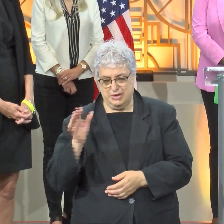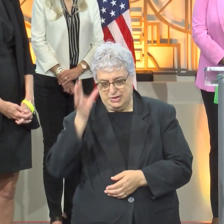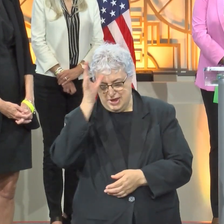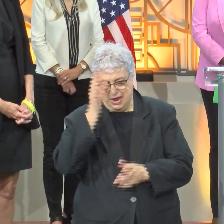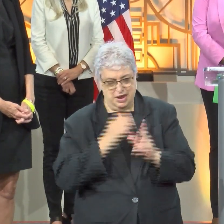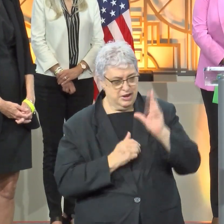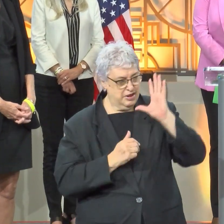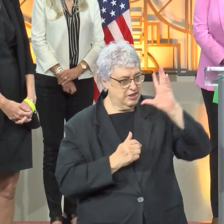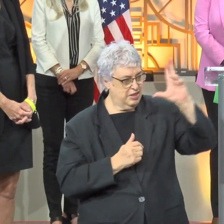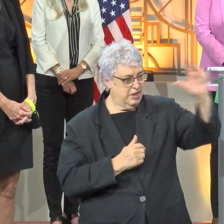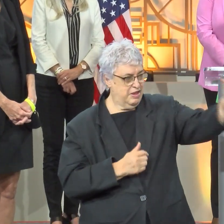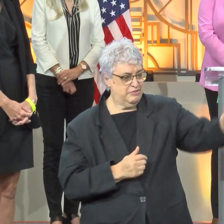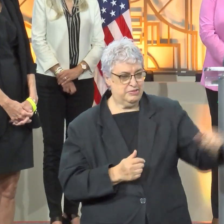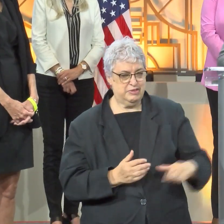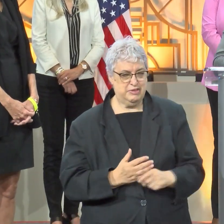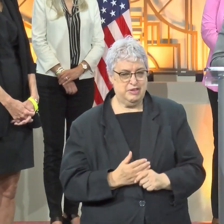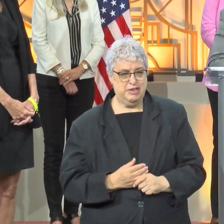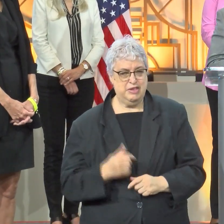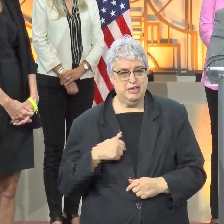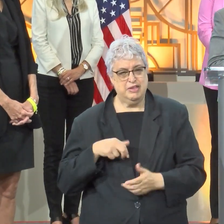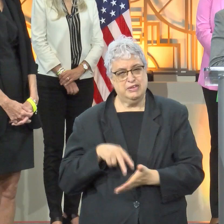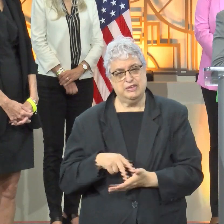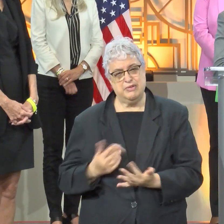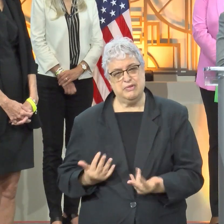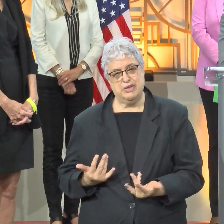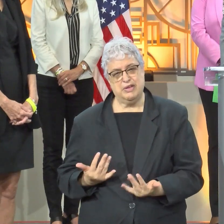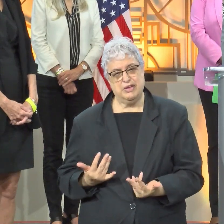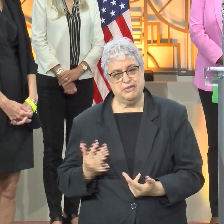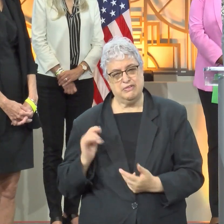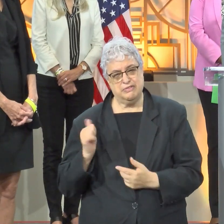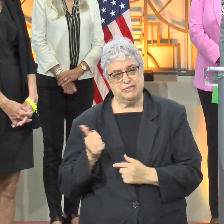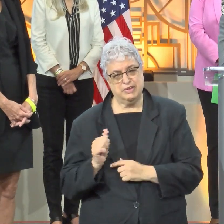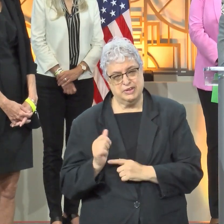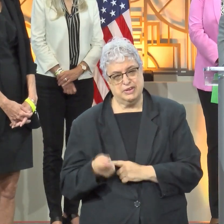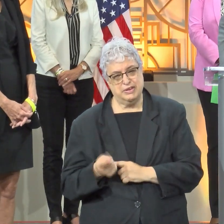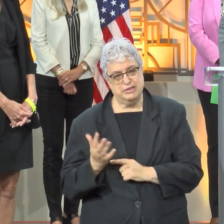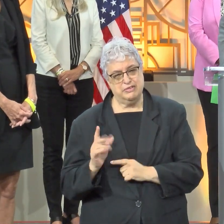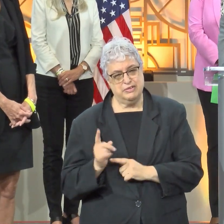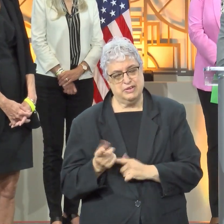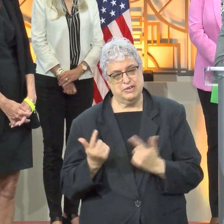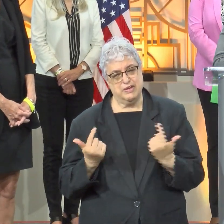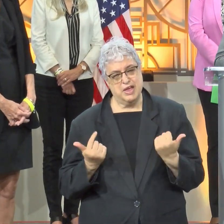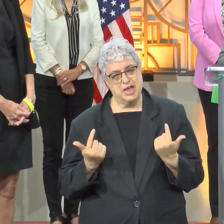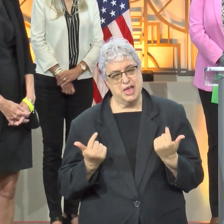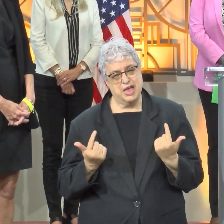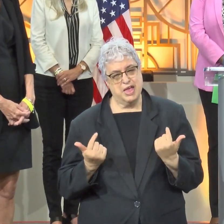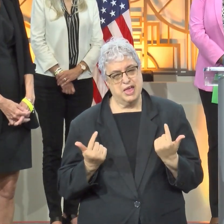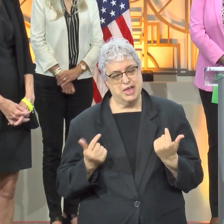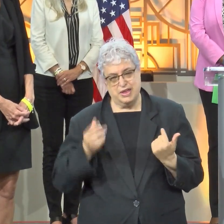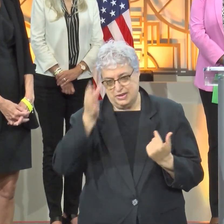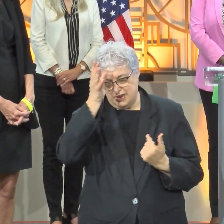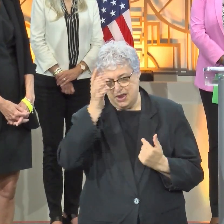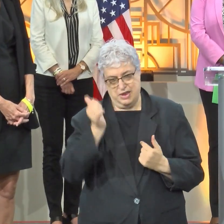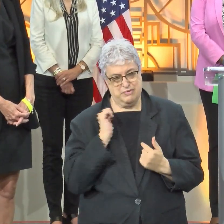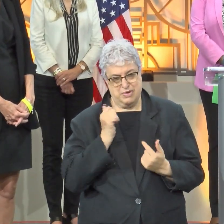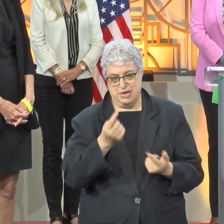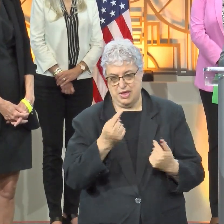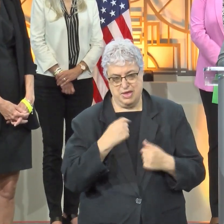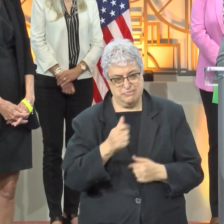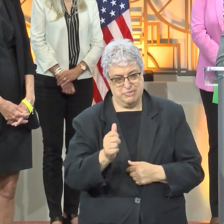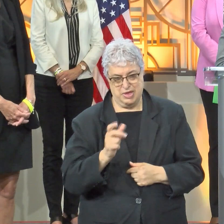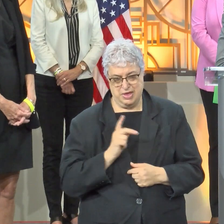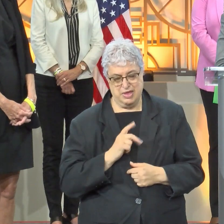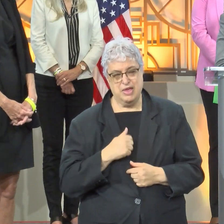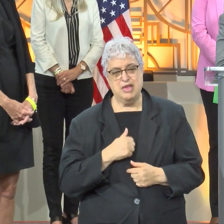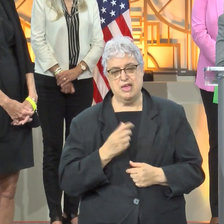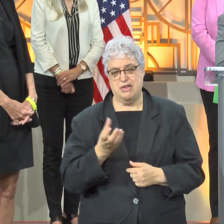leaves. So I stayed on the side of the road, 5 minutes, 10 minutes, started crying. Dad wasn't coming back. Made